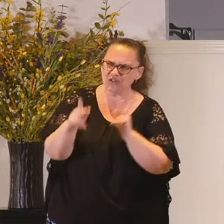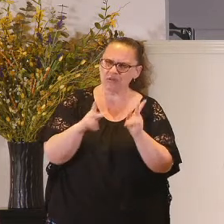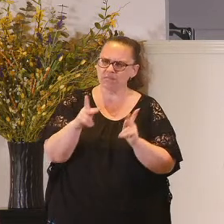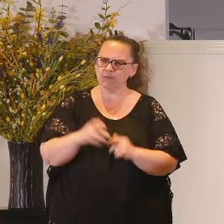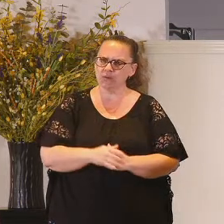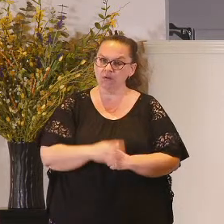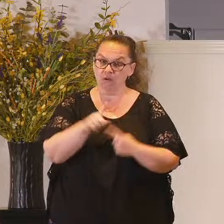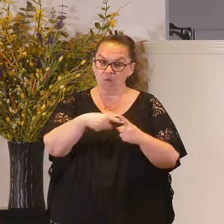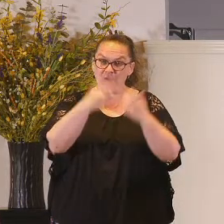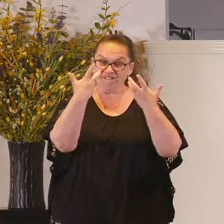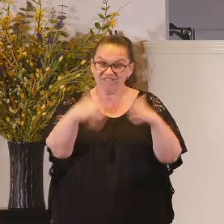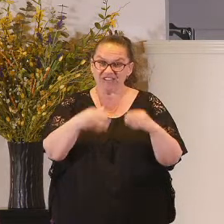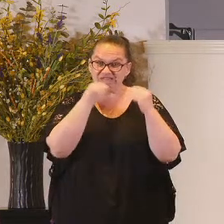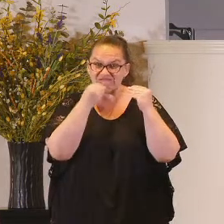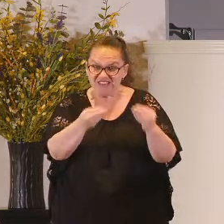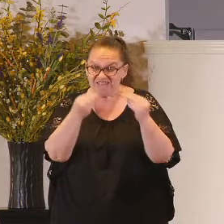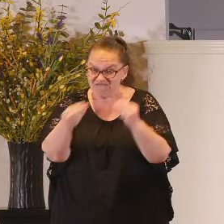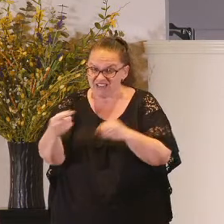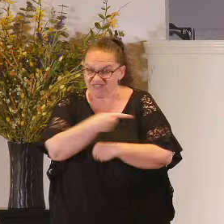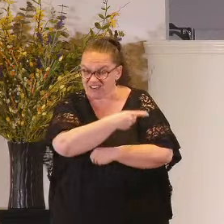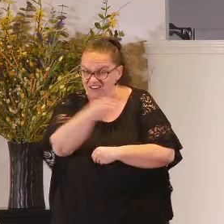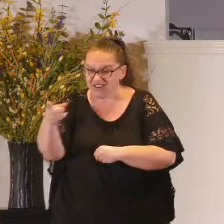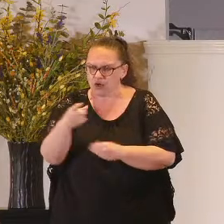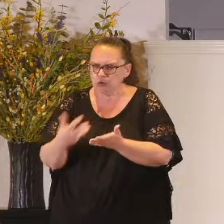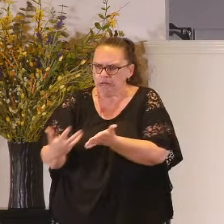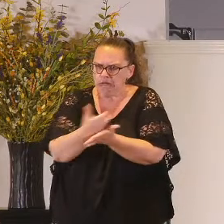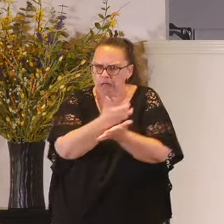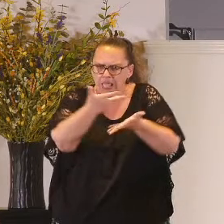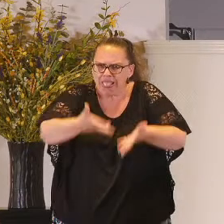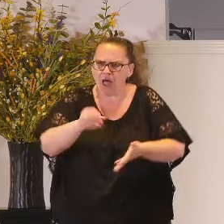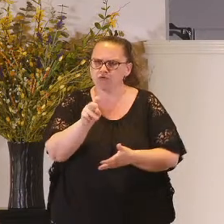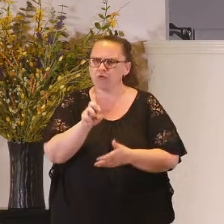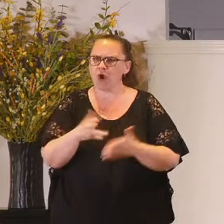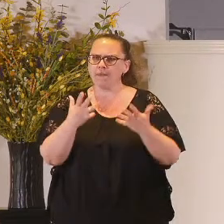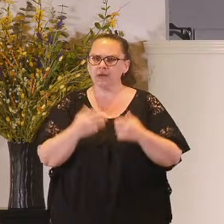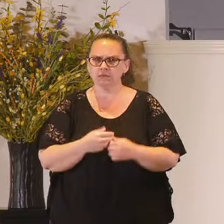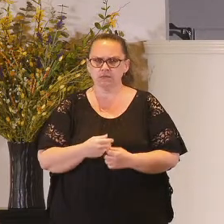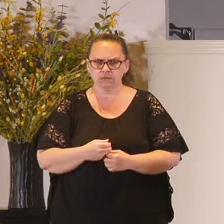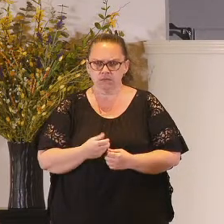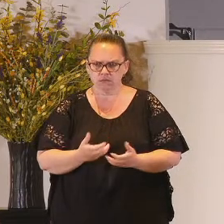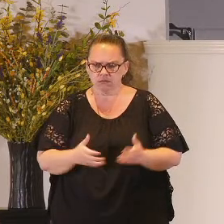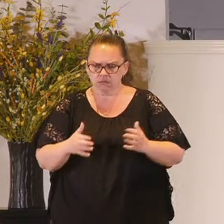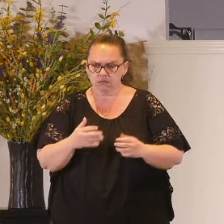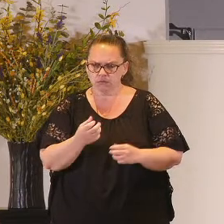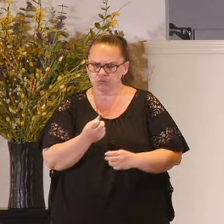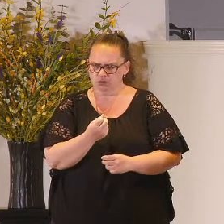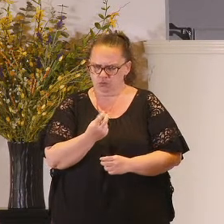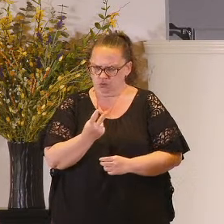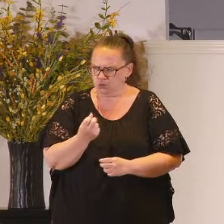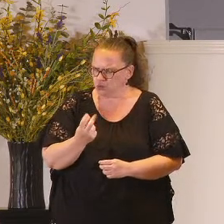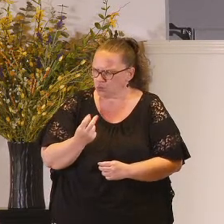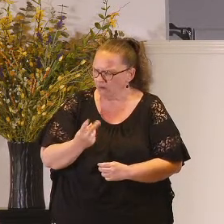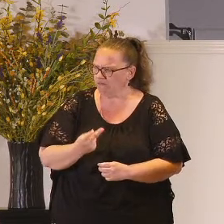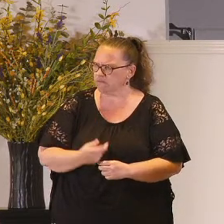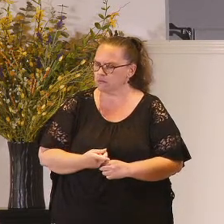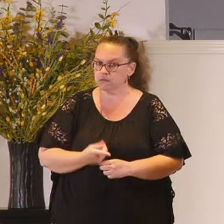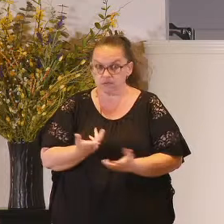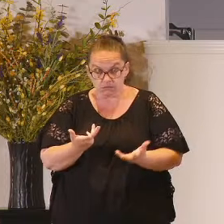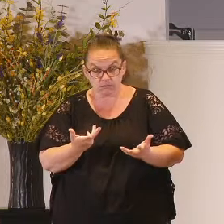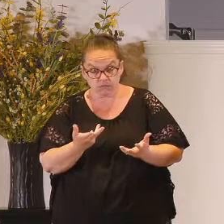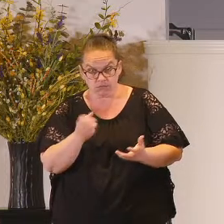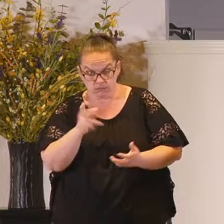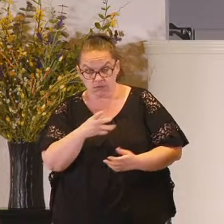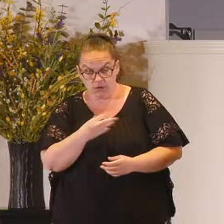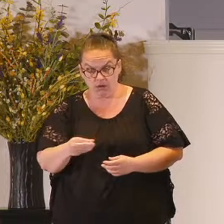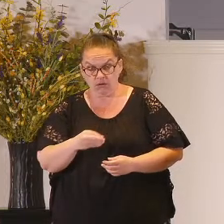baskets full of broken pieces did you take up?' And they said to him, 12. and the seven for the